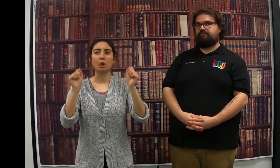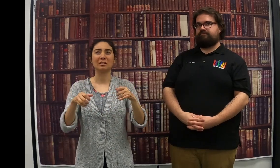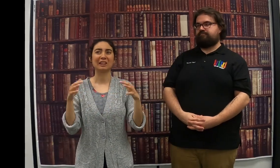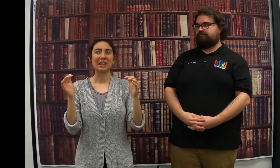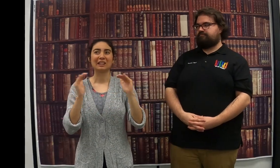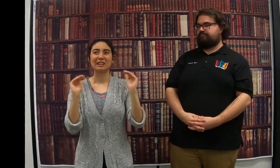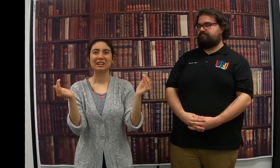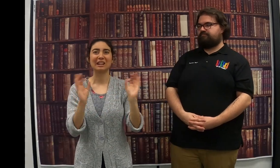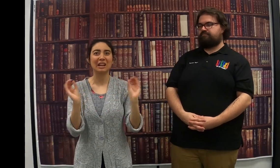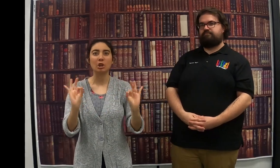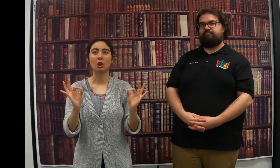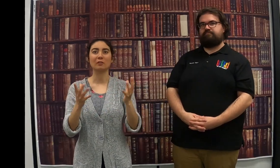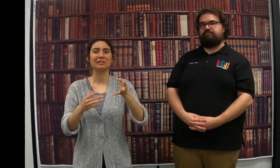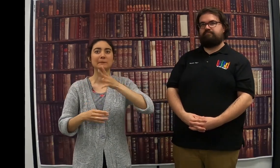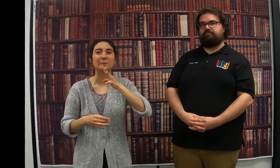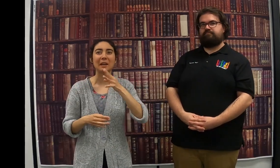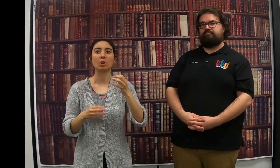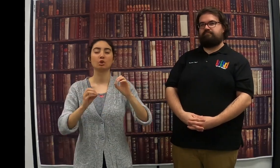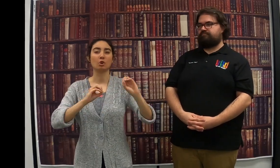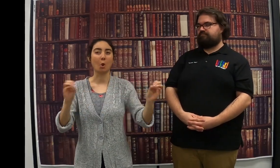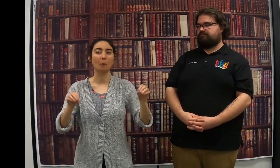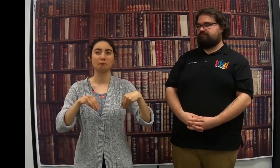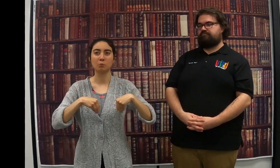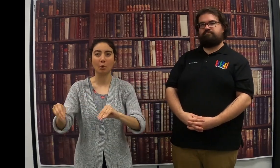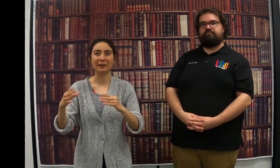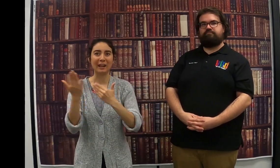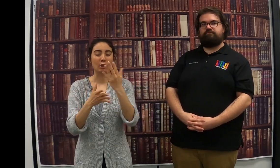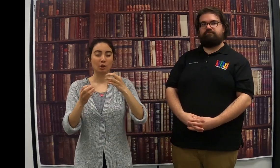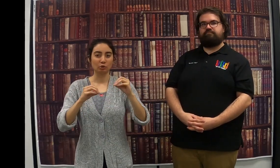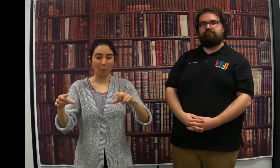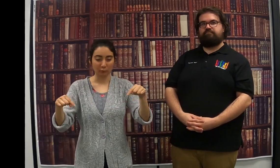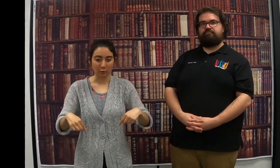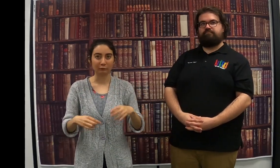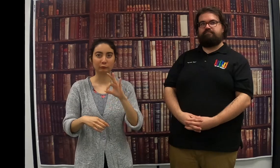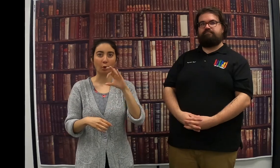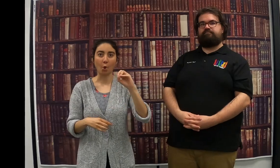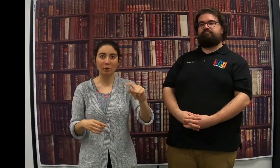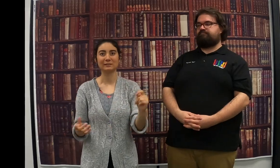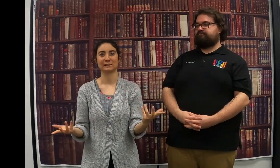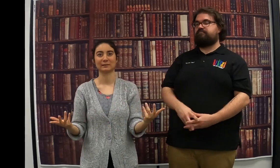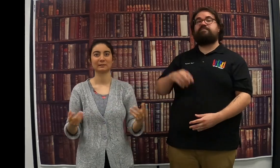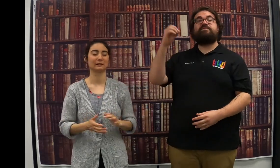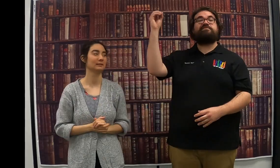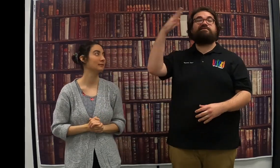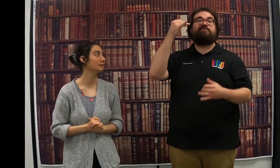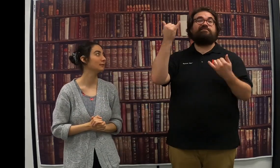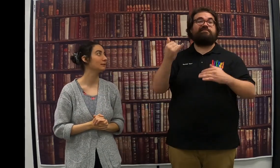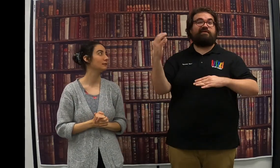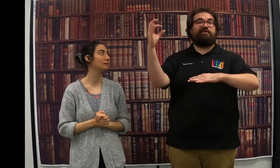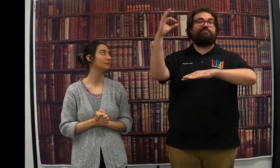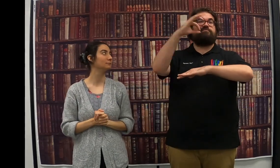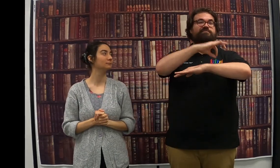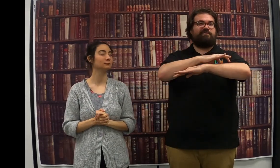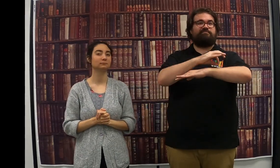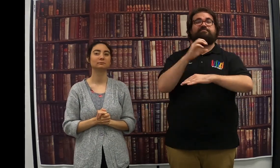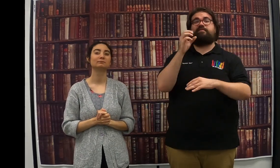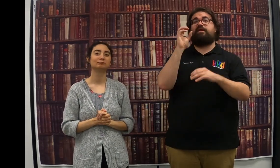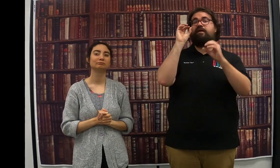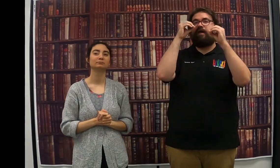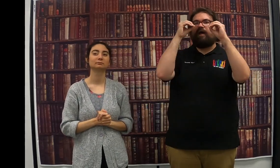stone and could neither weep nor speak nor move hand or foot. The sun had now set. The owl flew into